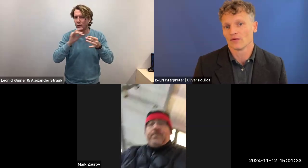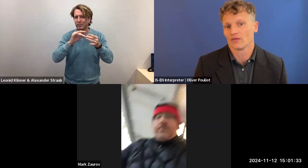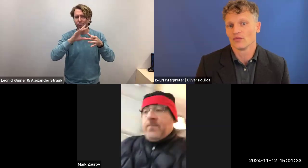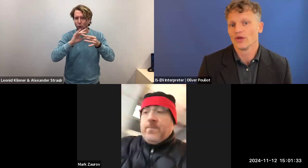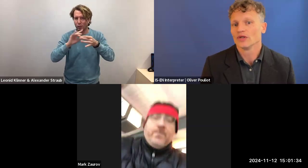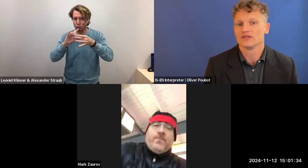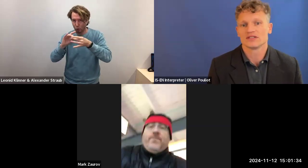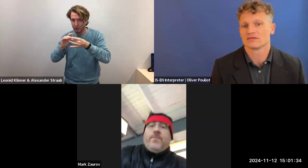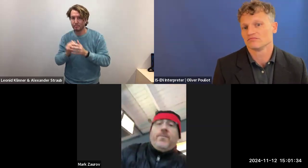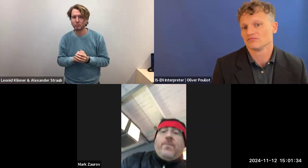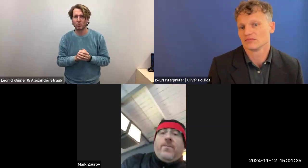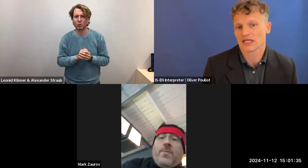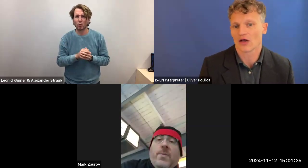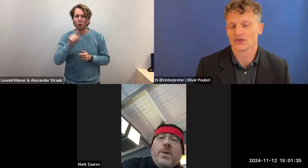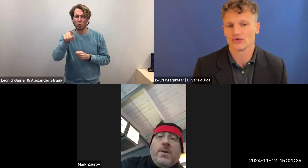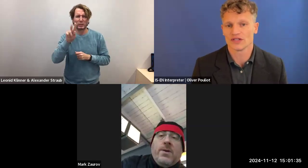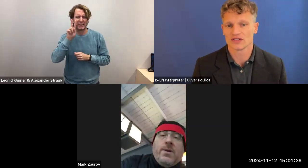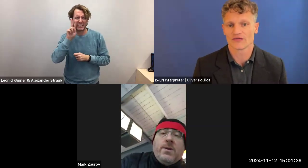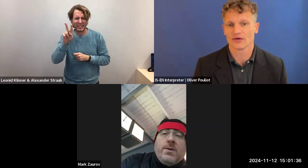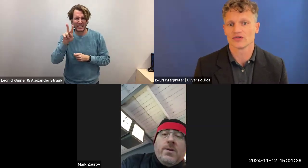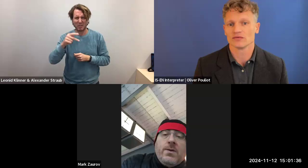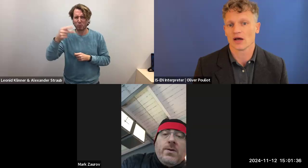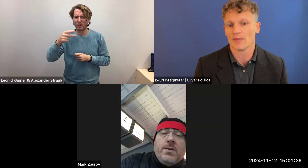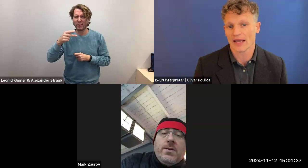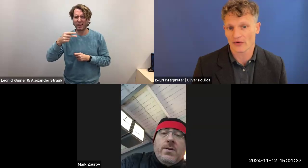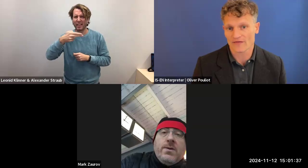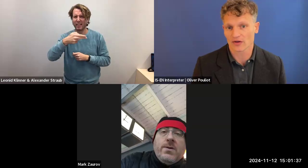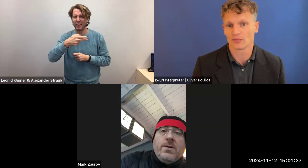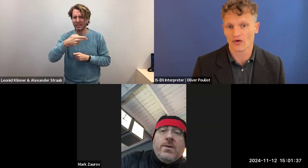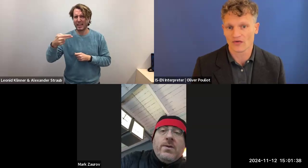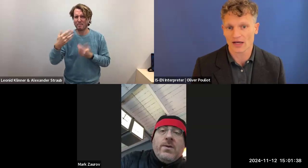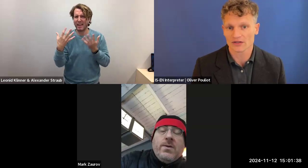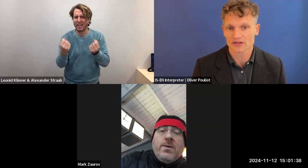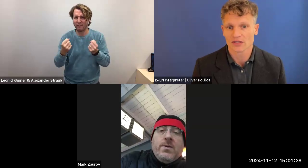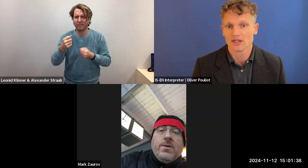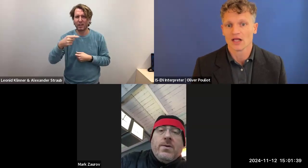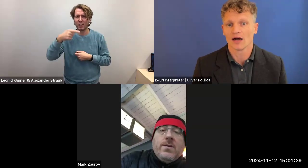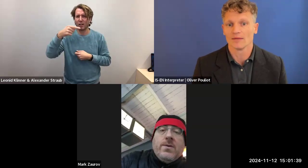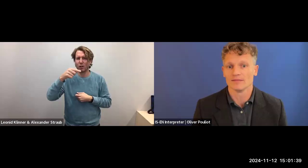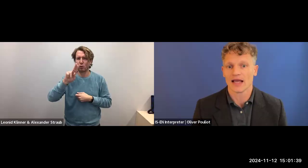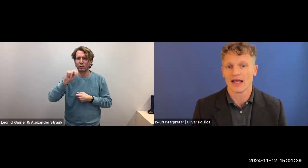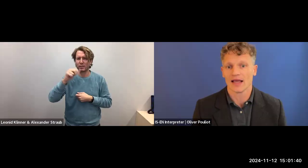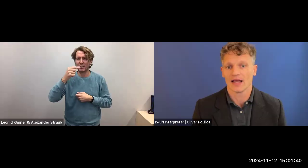So we would tell the students different biographical profiles.